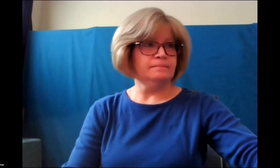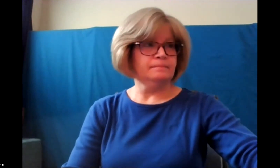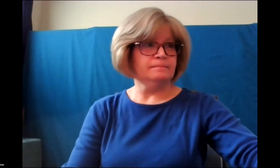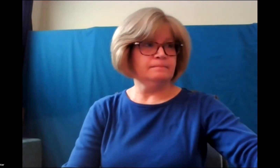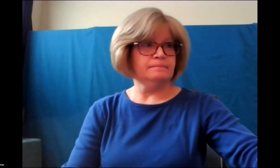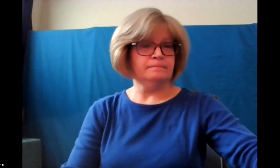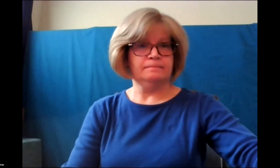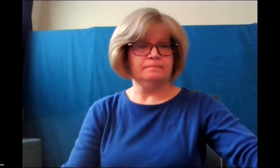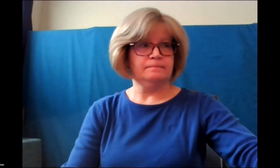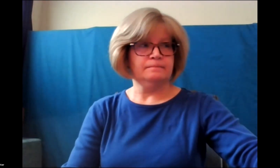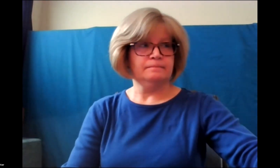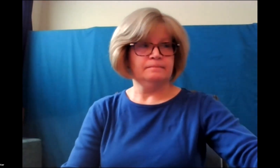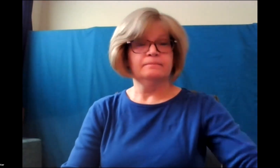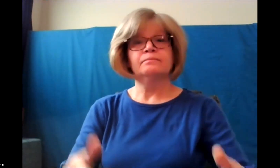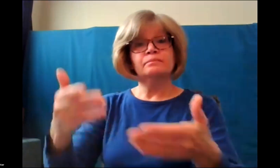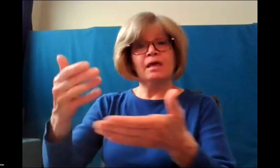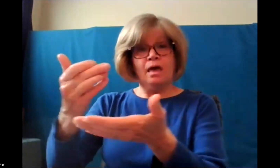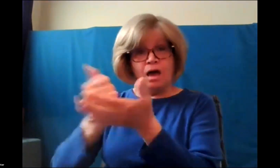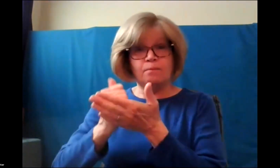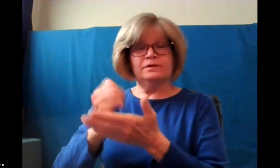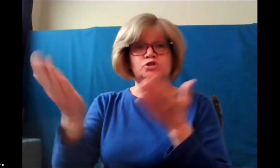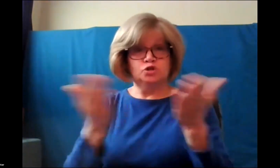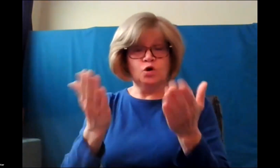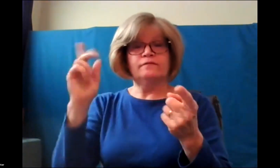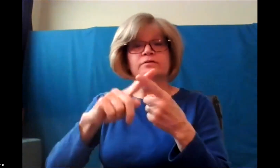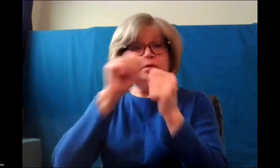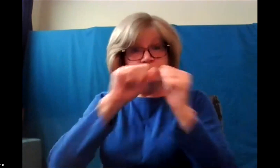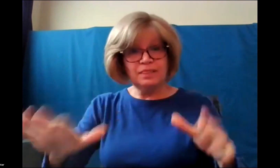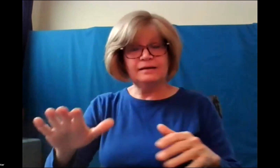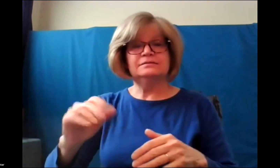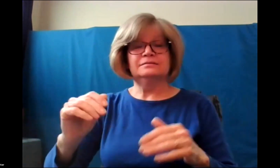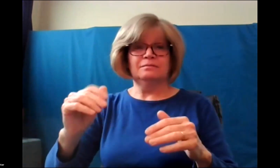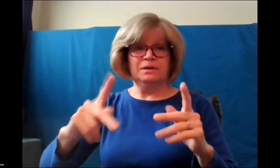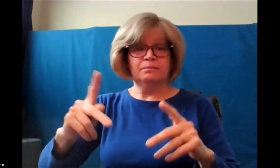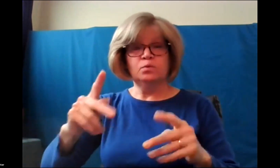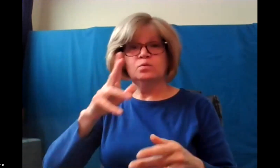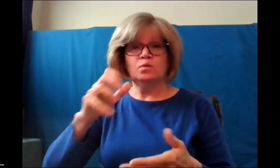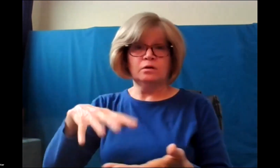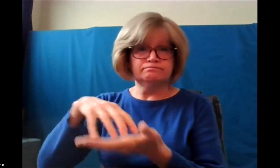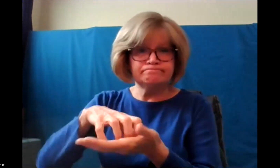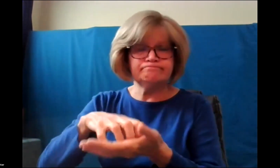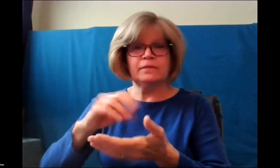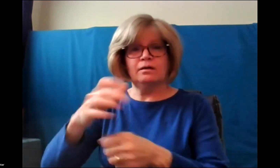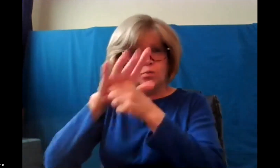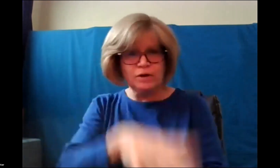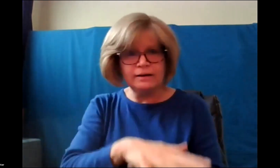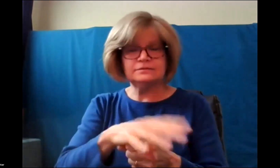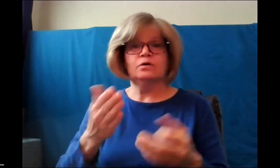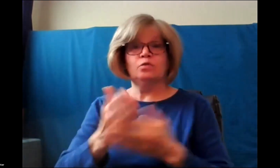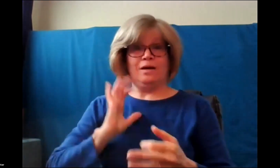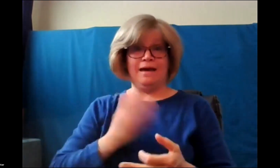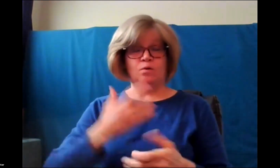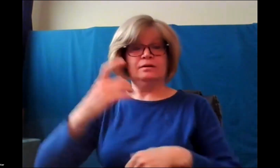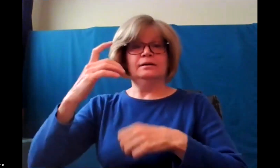And the oppressed, doubtful. And let us serve until it blesses the least and the oppressed through our tithes,